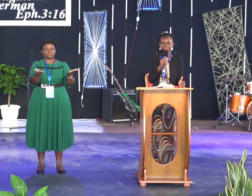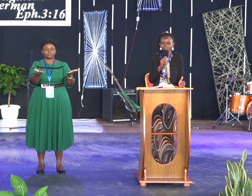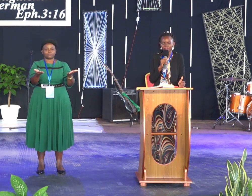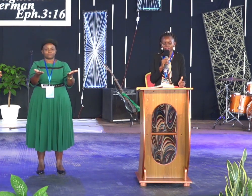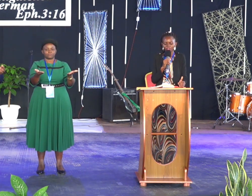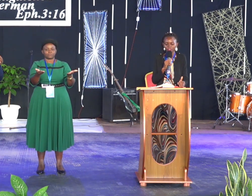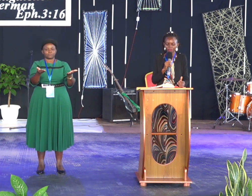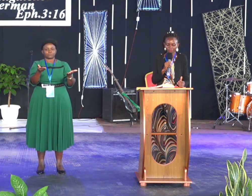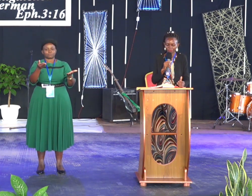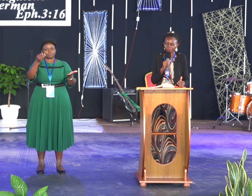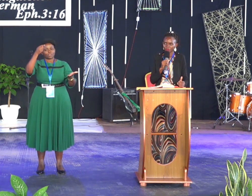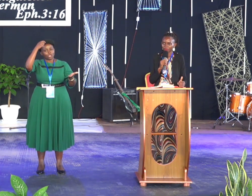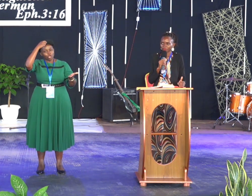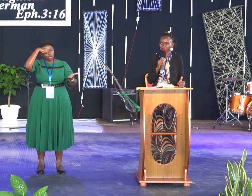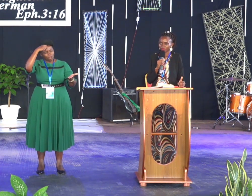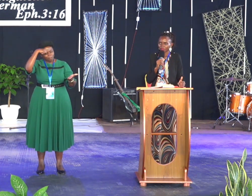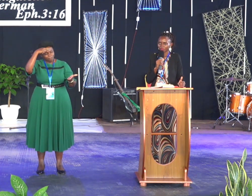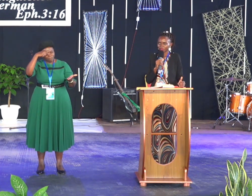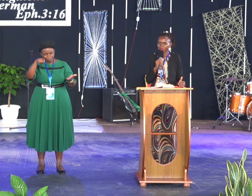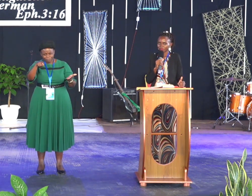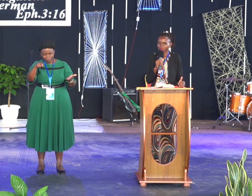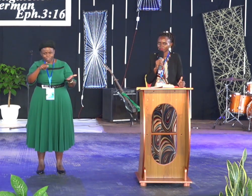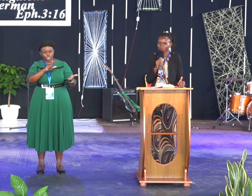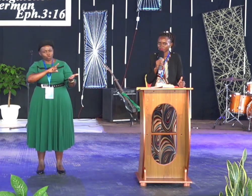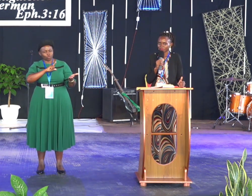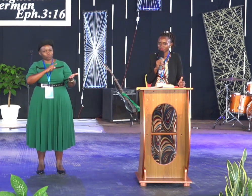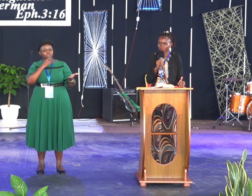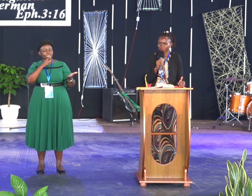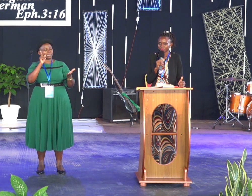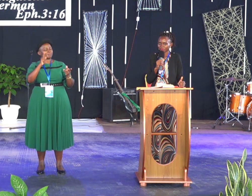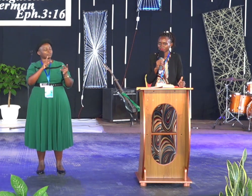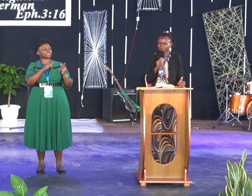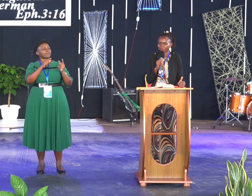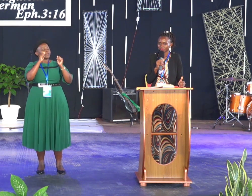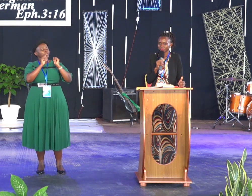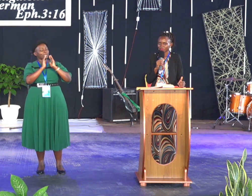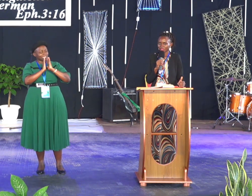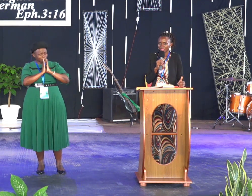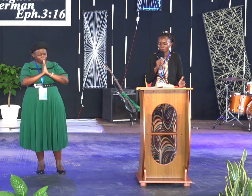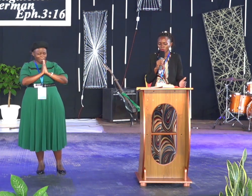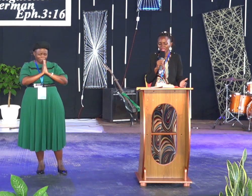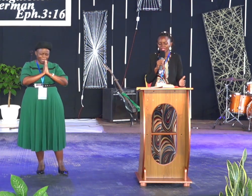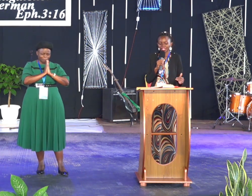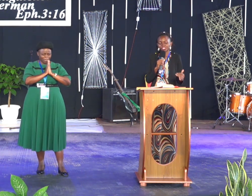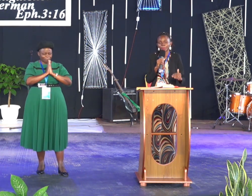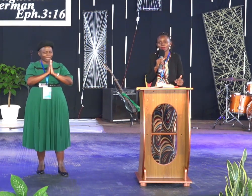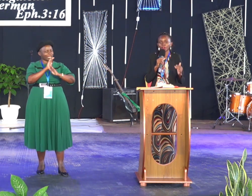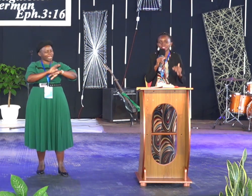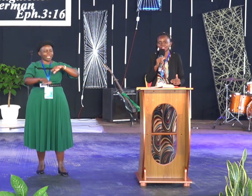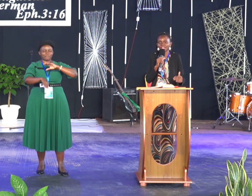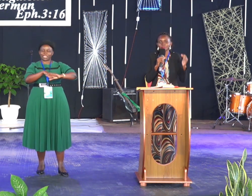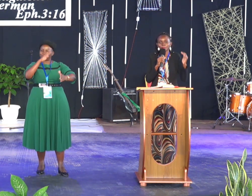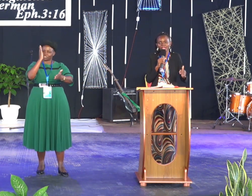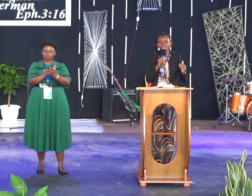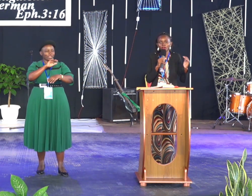it. Lwaki atuwa olugero n'agamba abantu bateekwa okusaba obutakoowanga. Why he gives the parable,